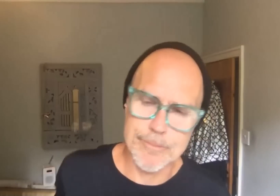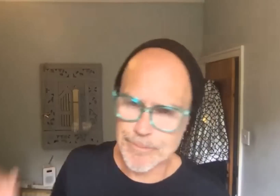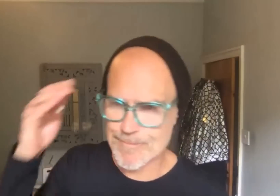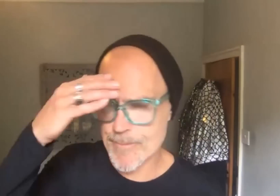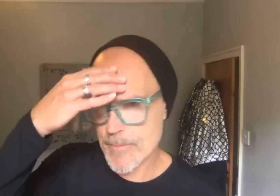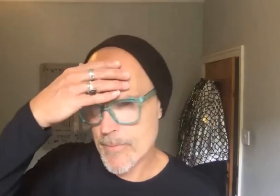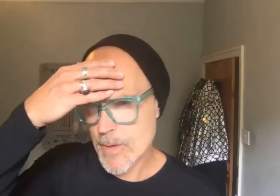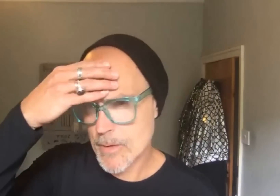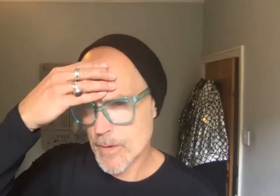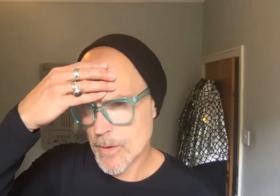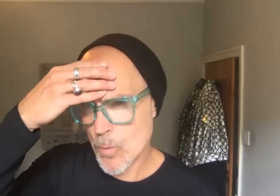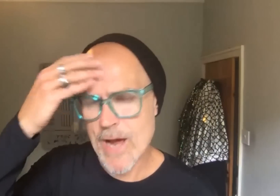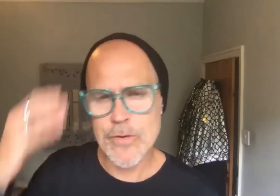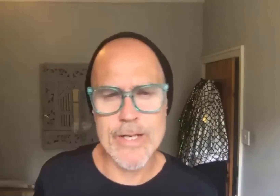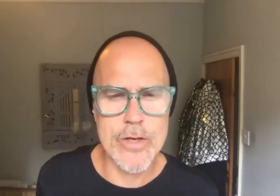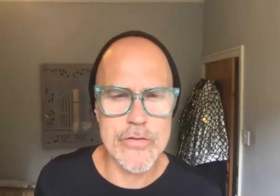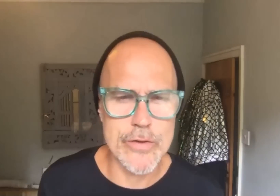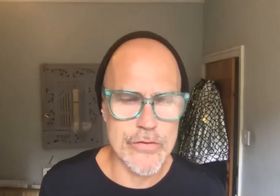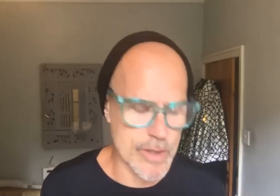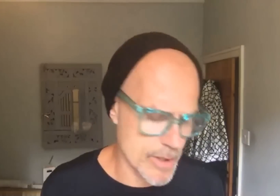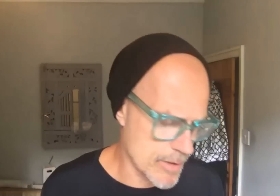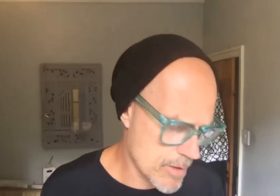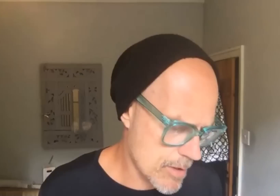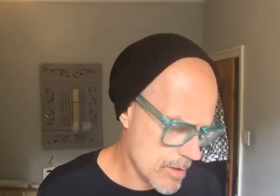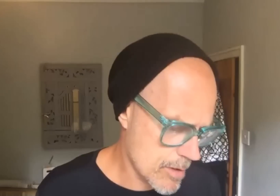mean, we have to acknowledge that